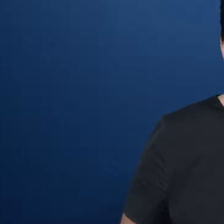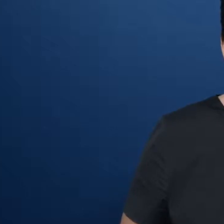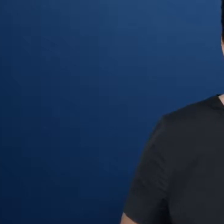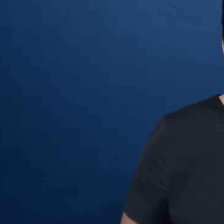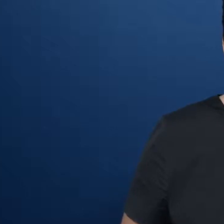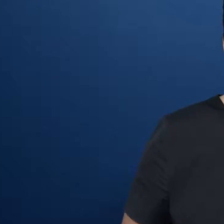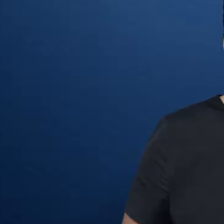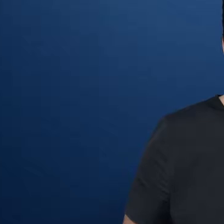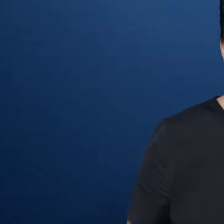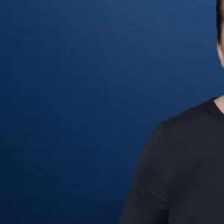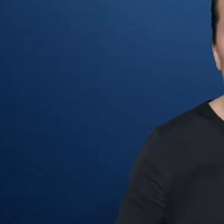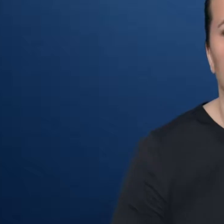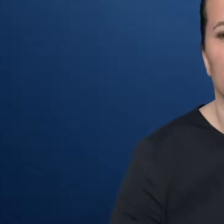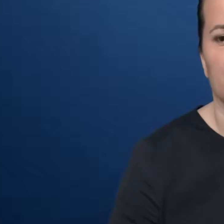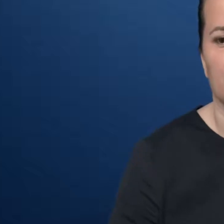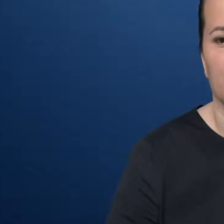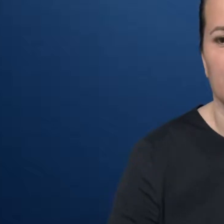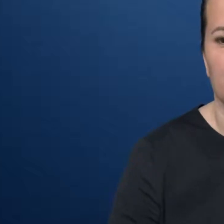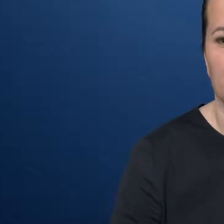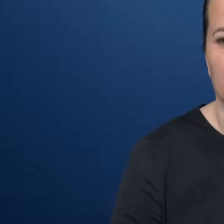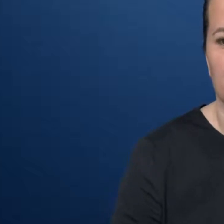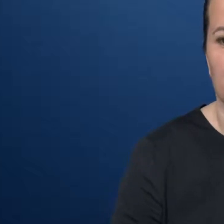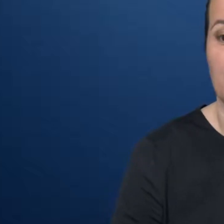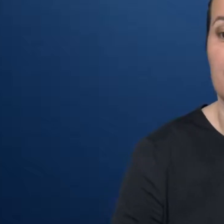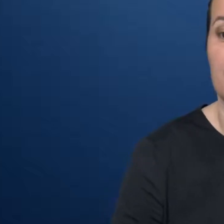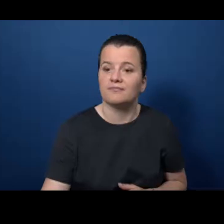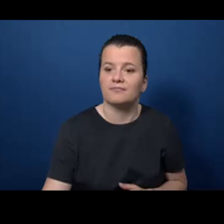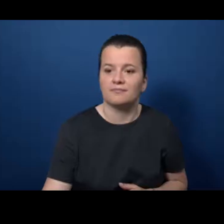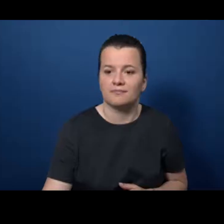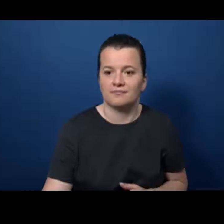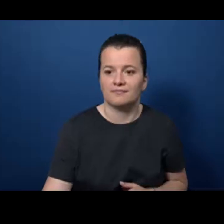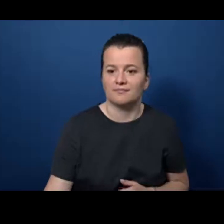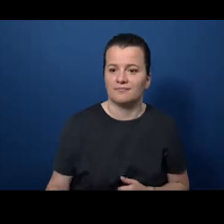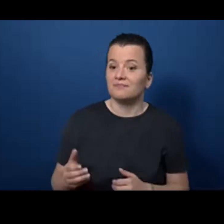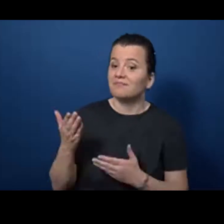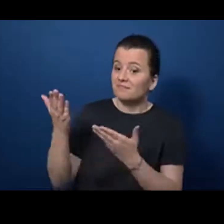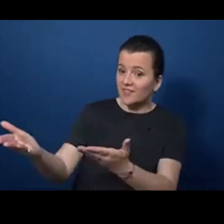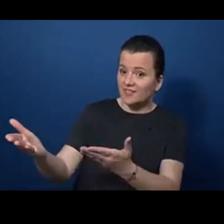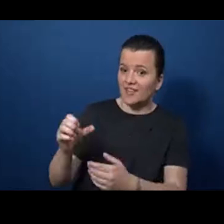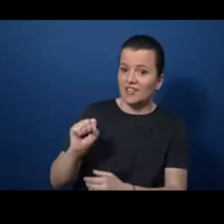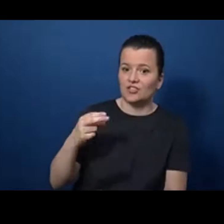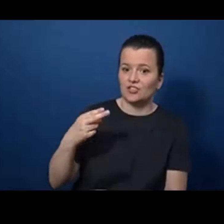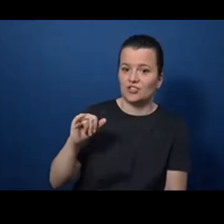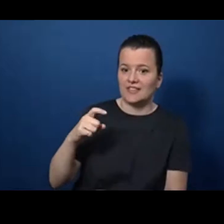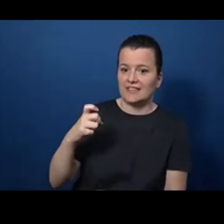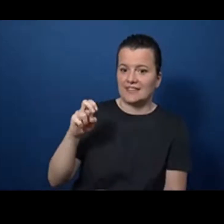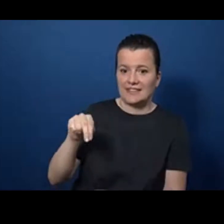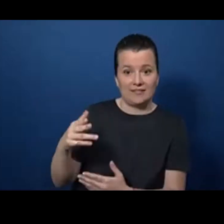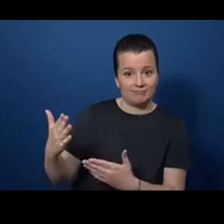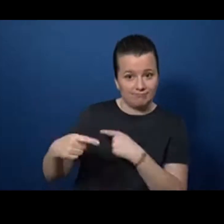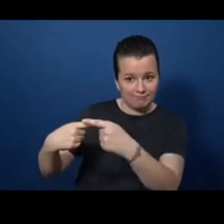Shishin, the floor is yours now, please. Okay, thank you so much, Megan, for showing this video.